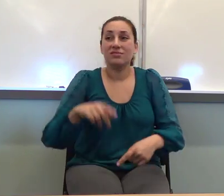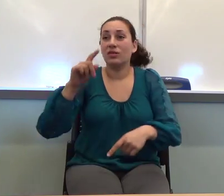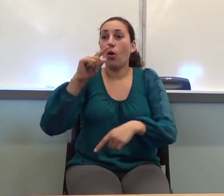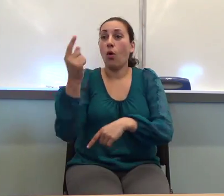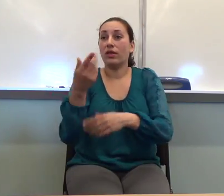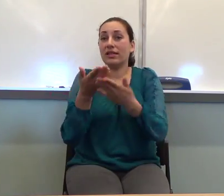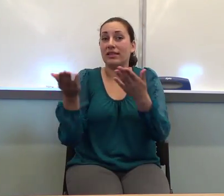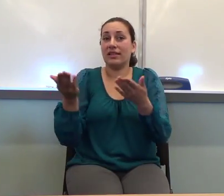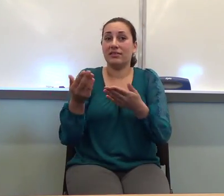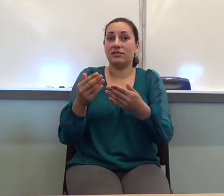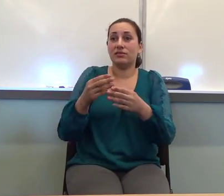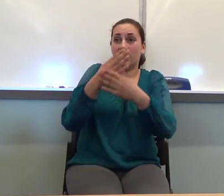the largest thing.